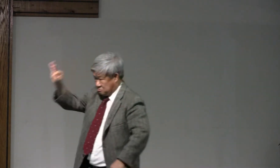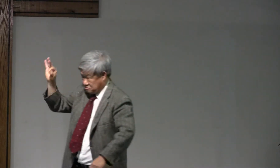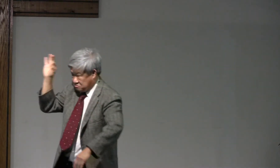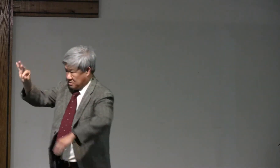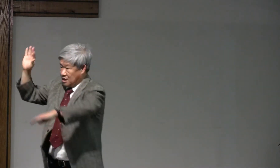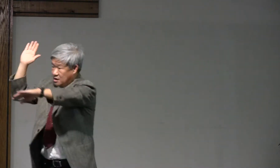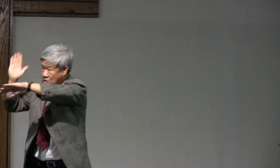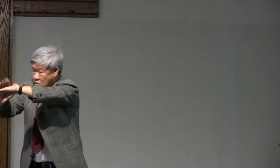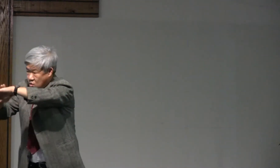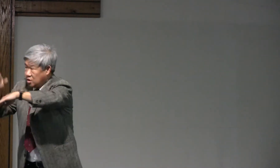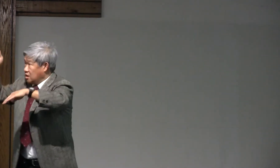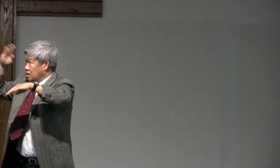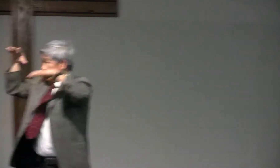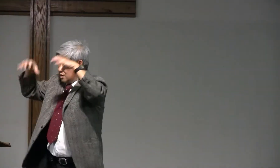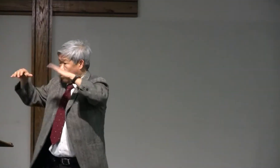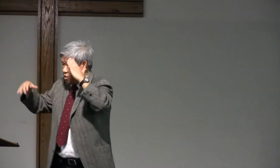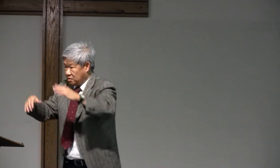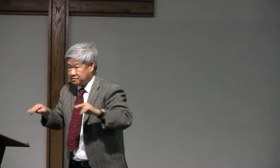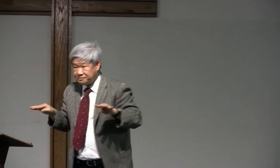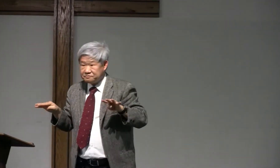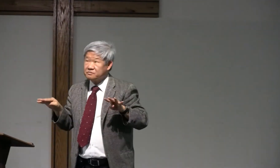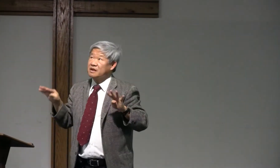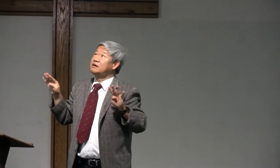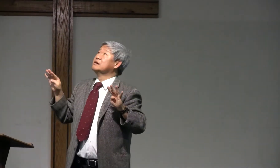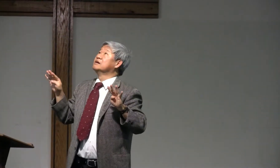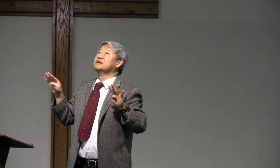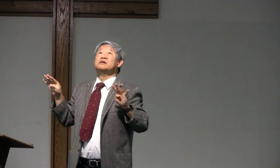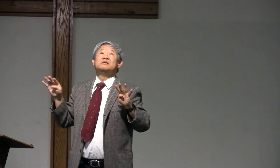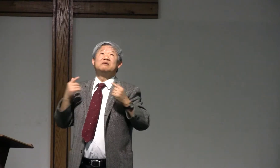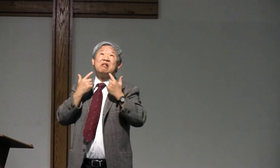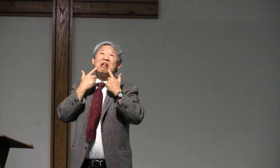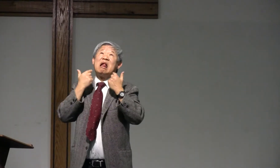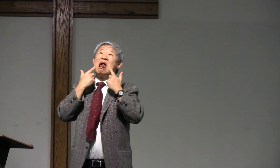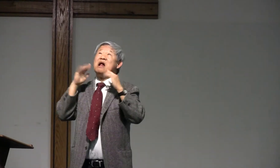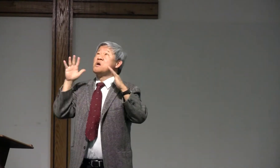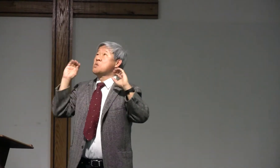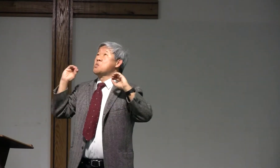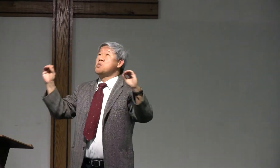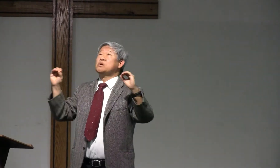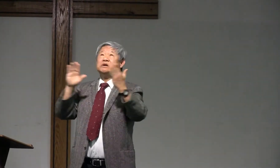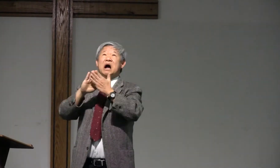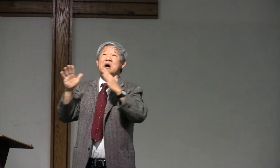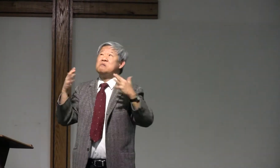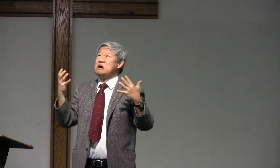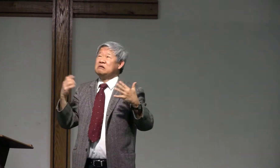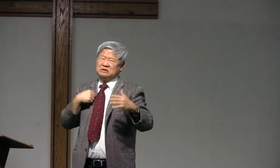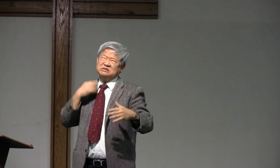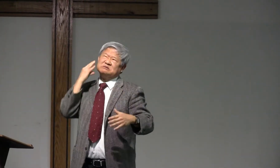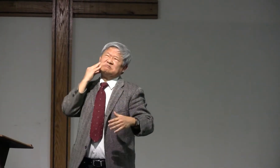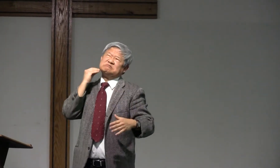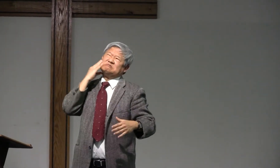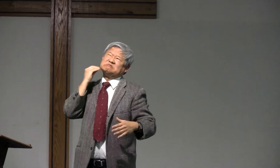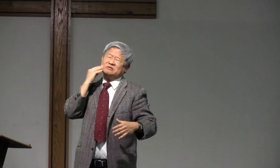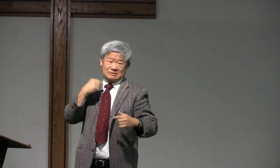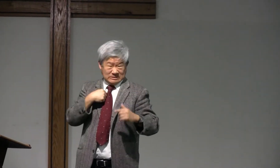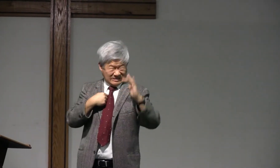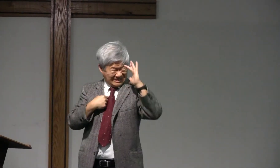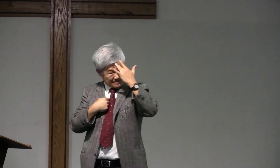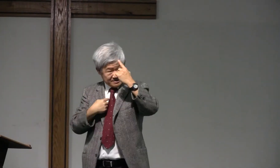120 years. He preached that it would rain, and people looked up and they laughed. They said they'd never